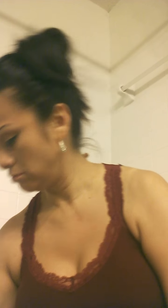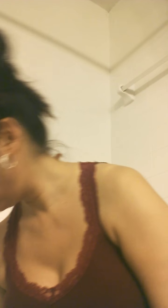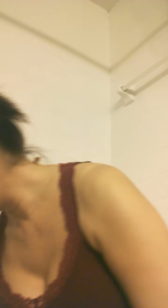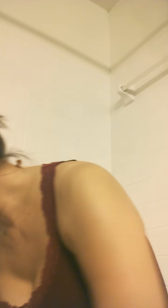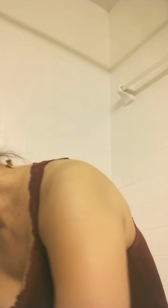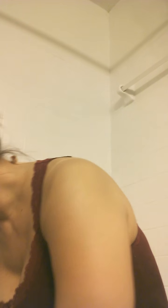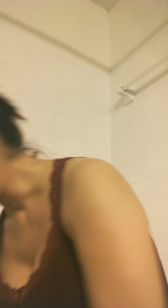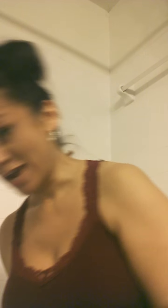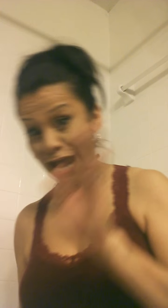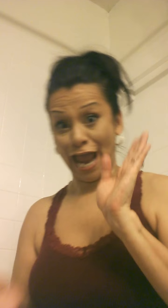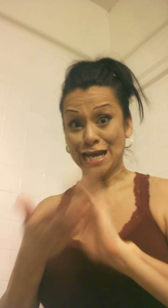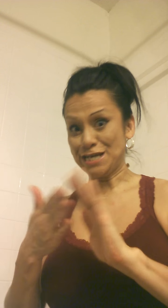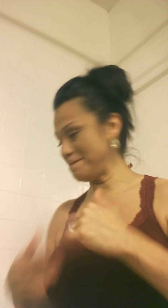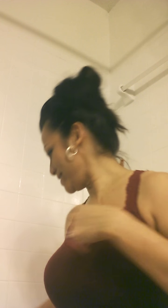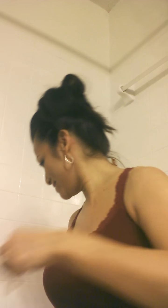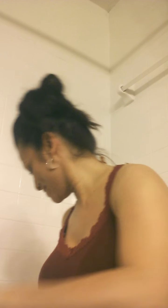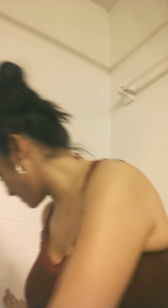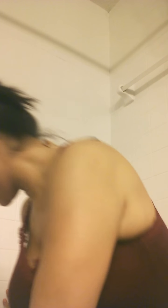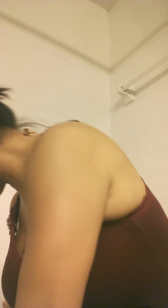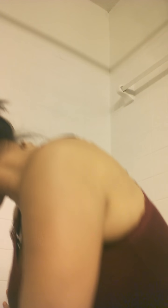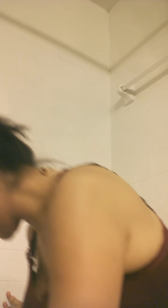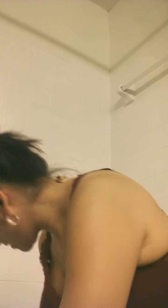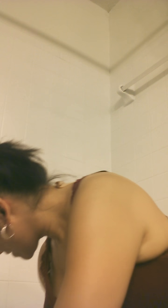use. Shimmy.